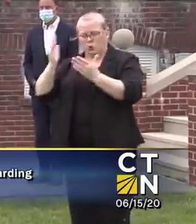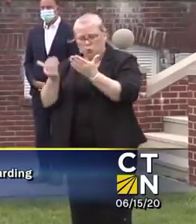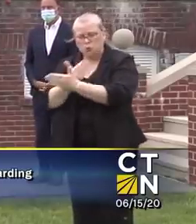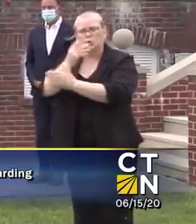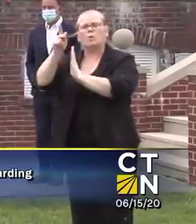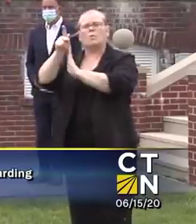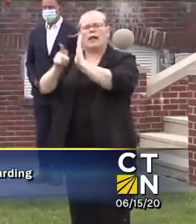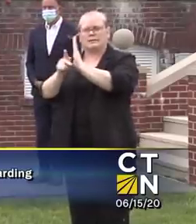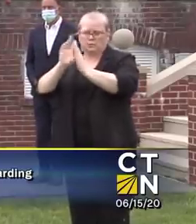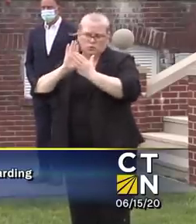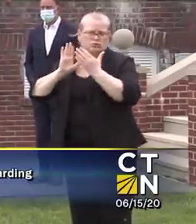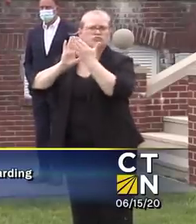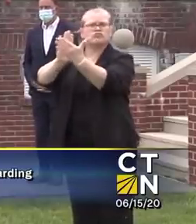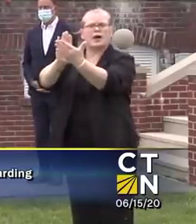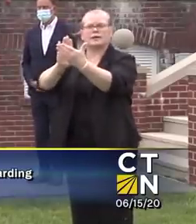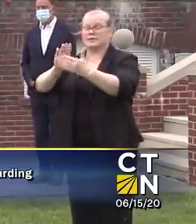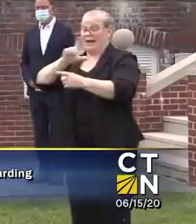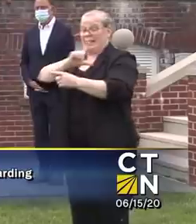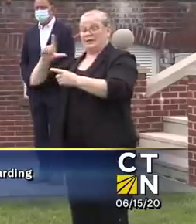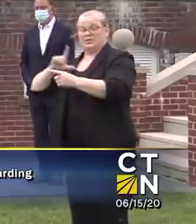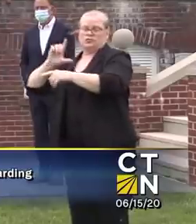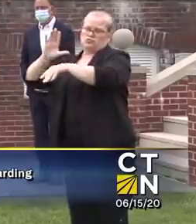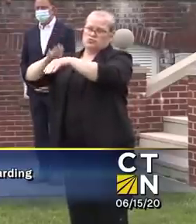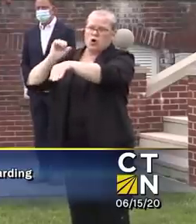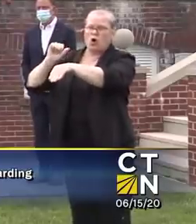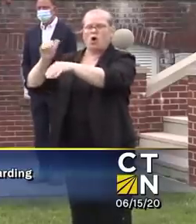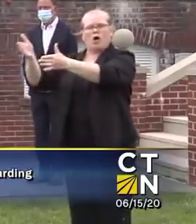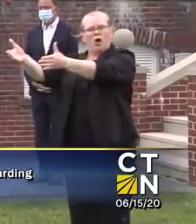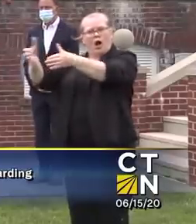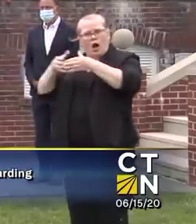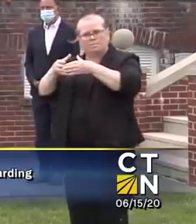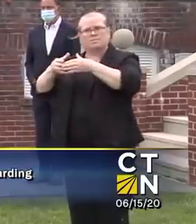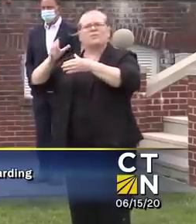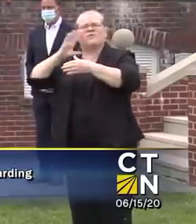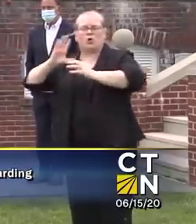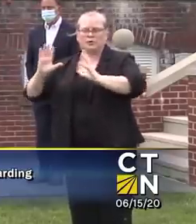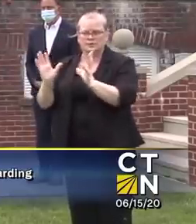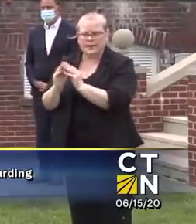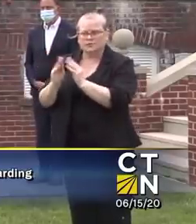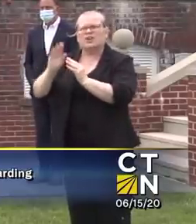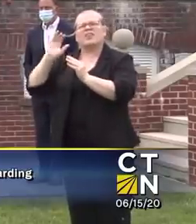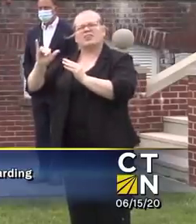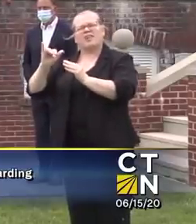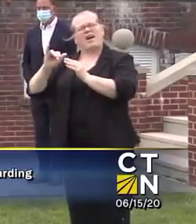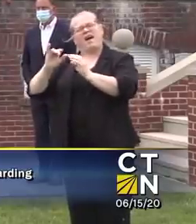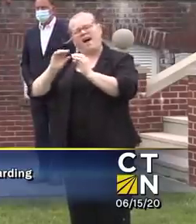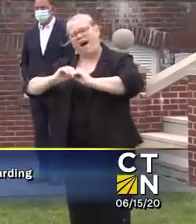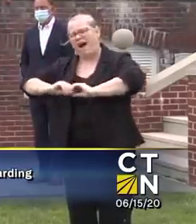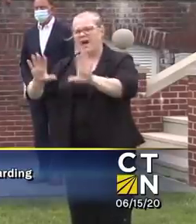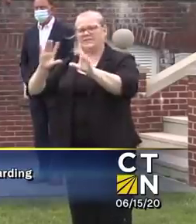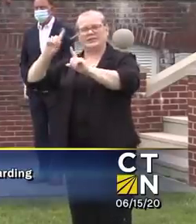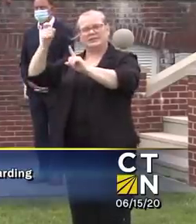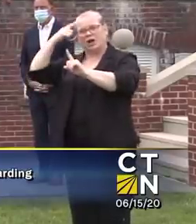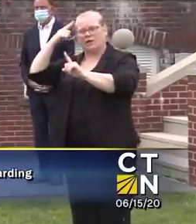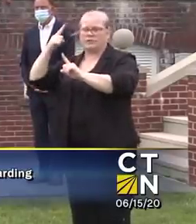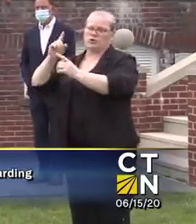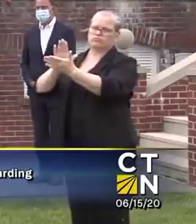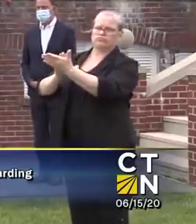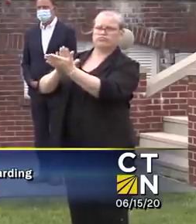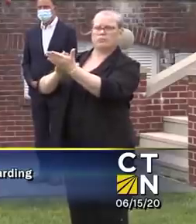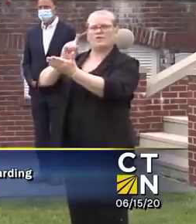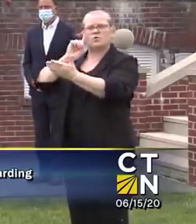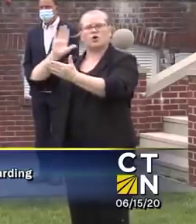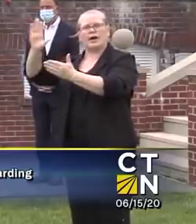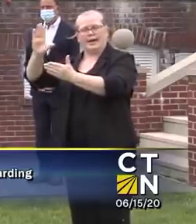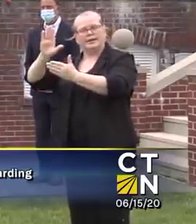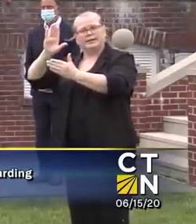sessions to address these issues speaks volumes of where we're going as a nation. And I really commend Governor for making out clear outlines of what we're